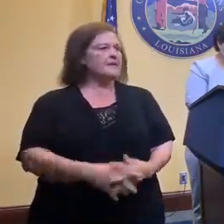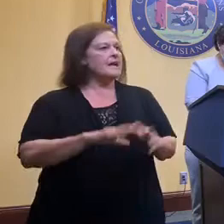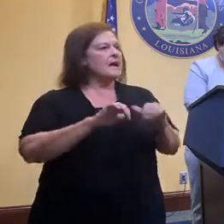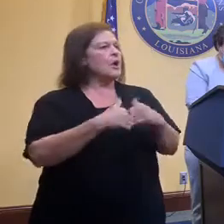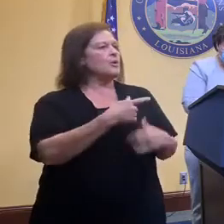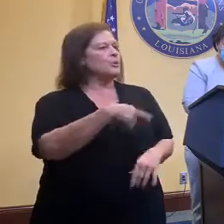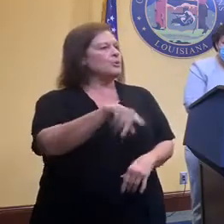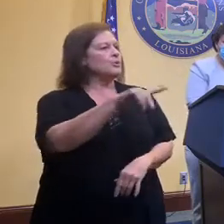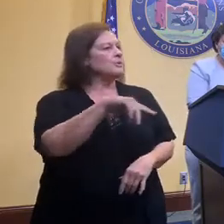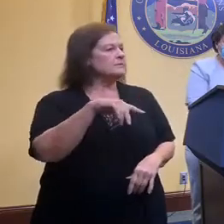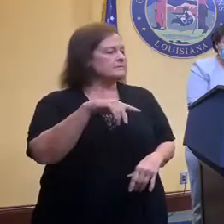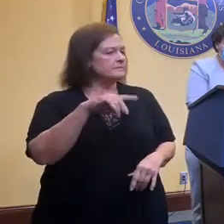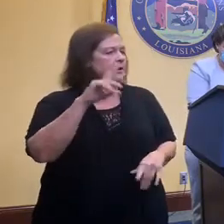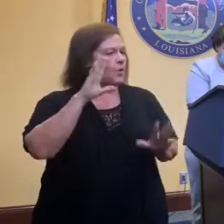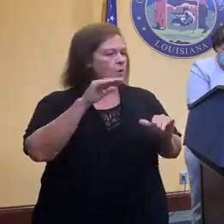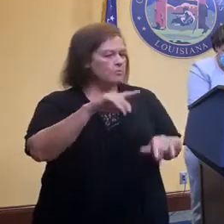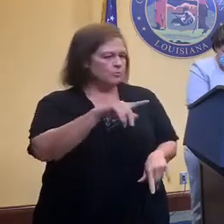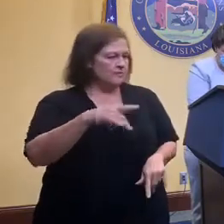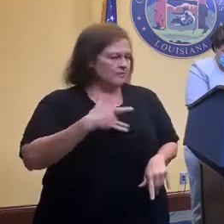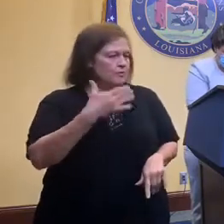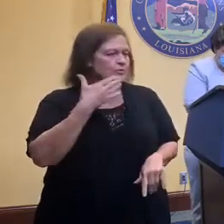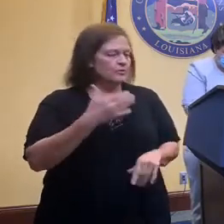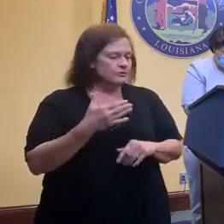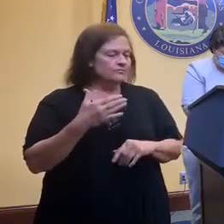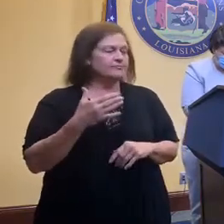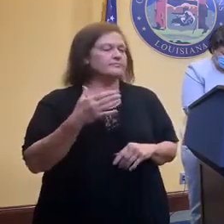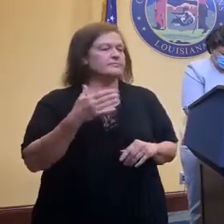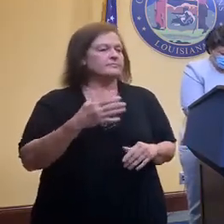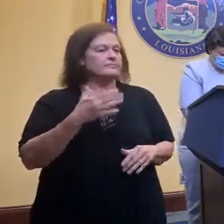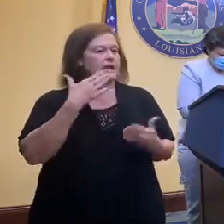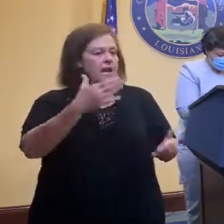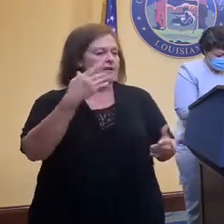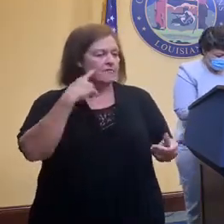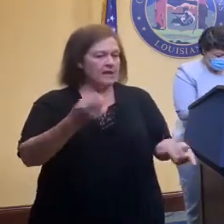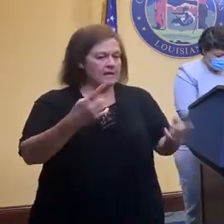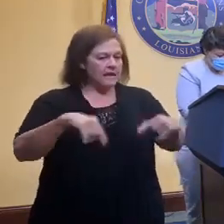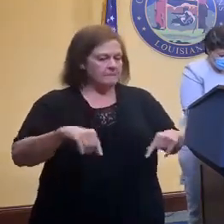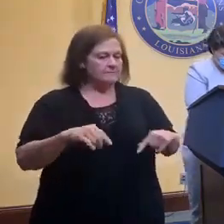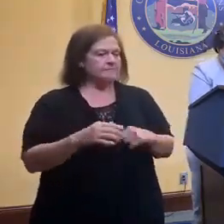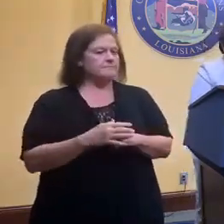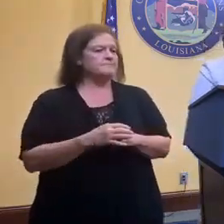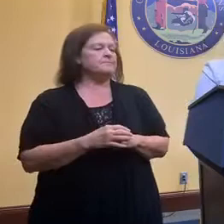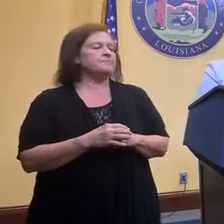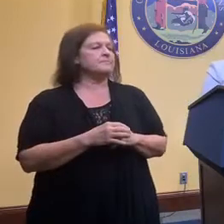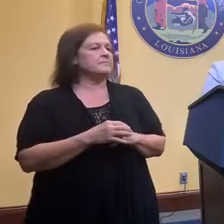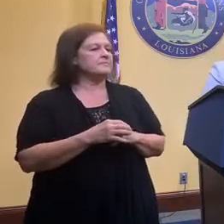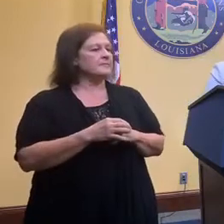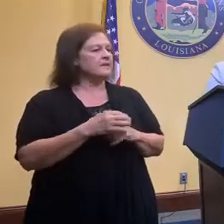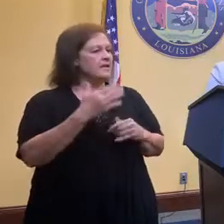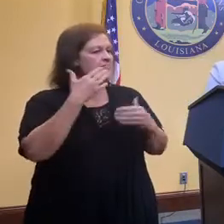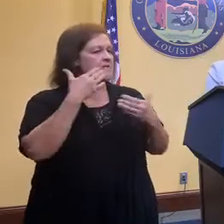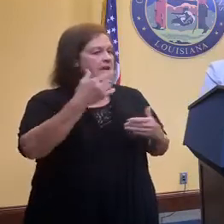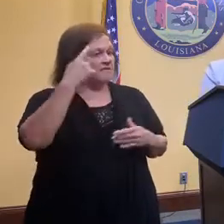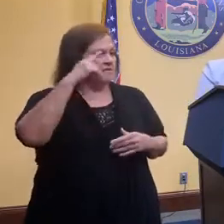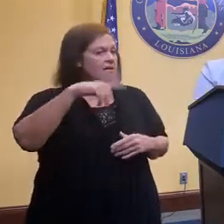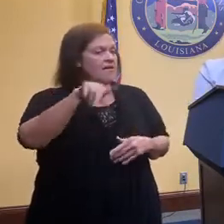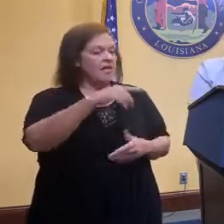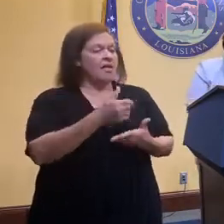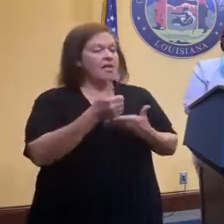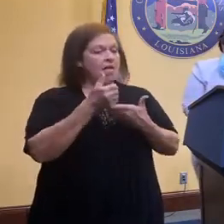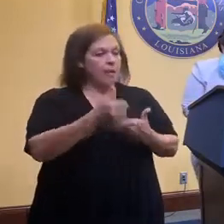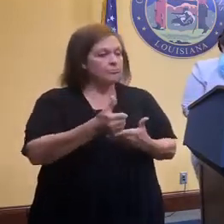How are you all doing? I hope you're well. Thank you for being here to help us communicate